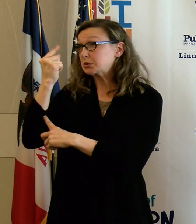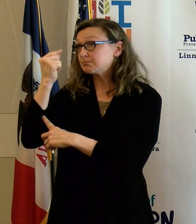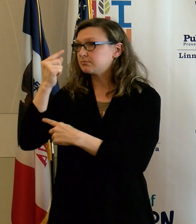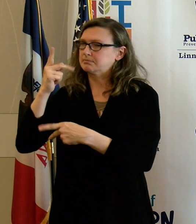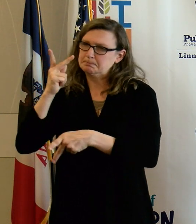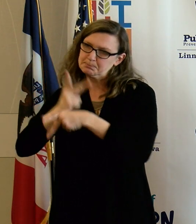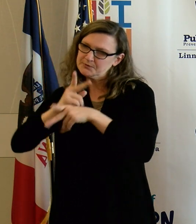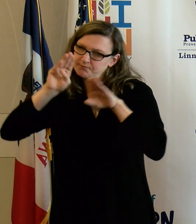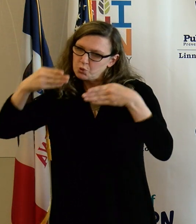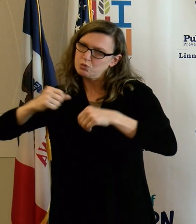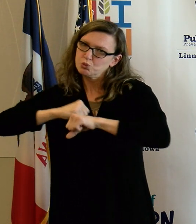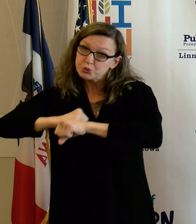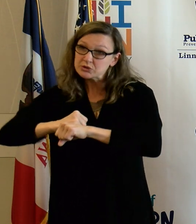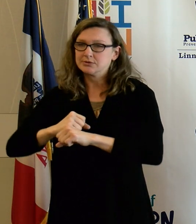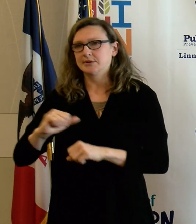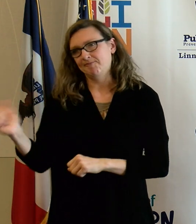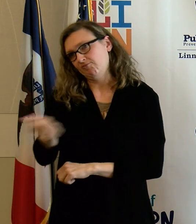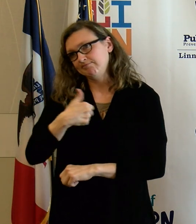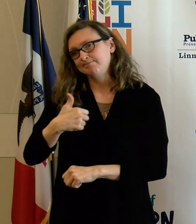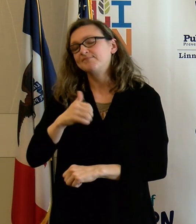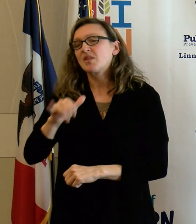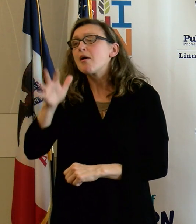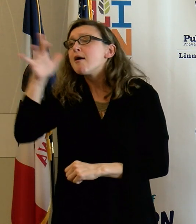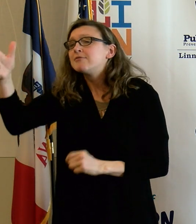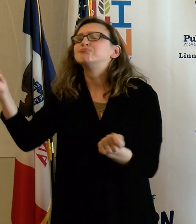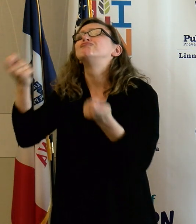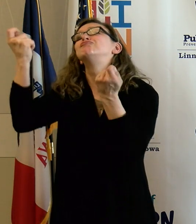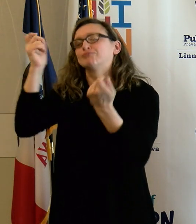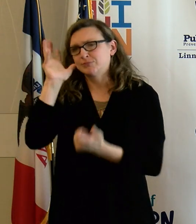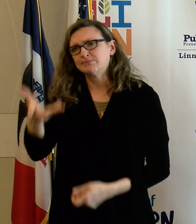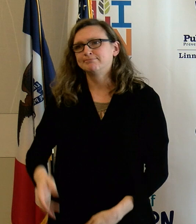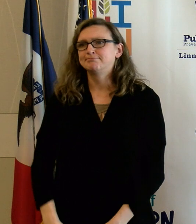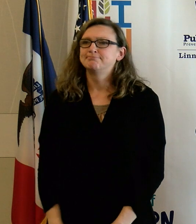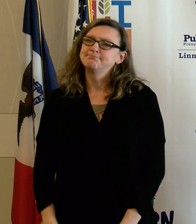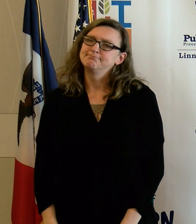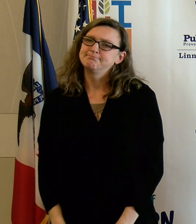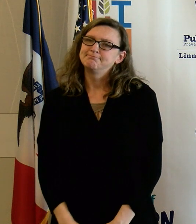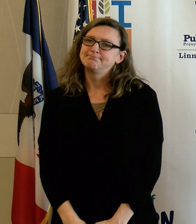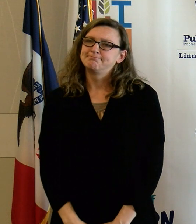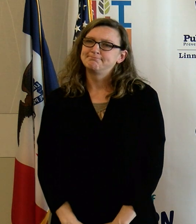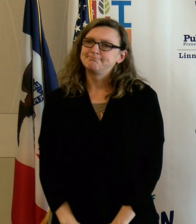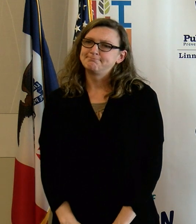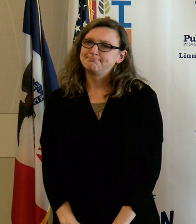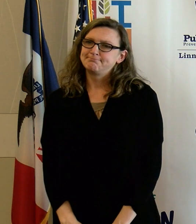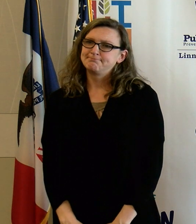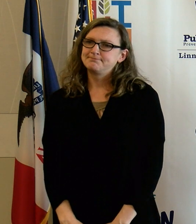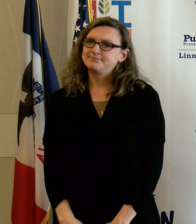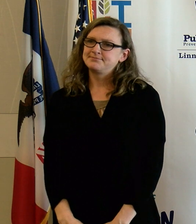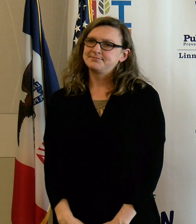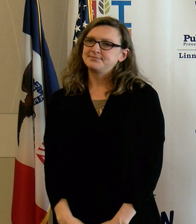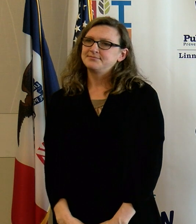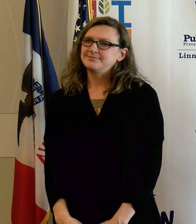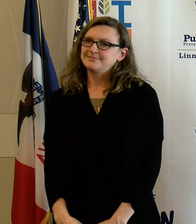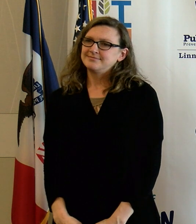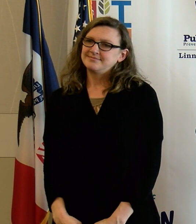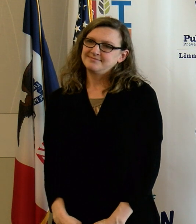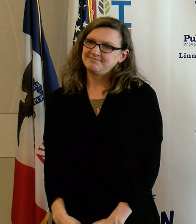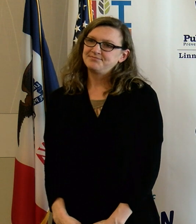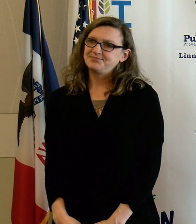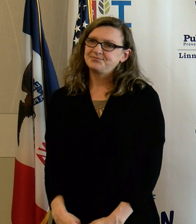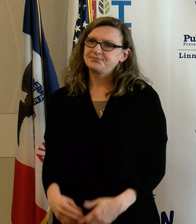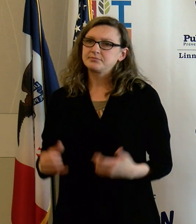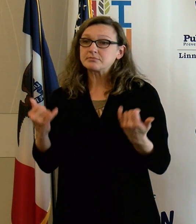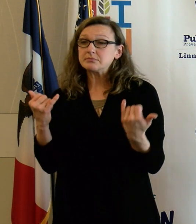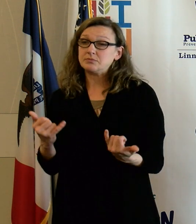other. This is a marathon. This is not a sprint. We understand that this